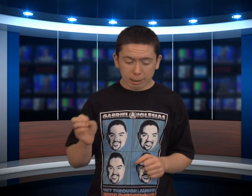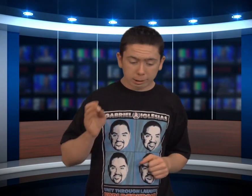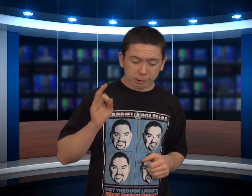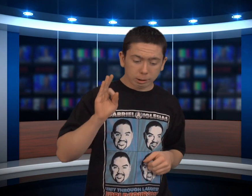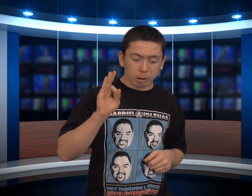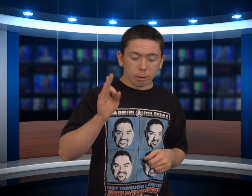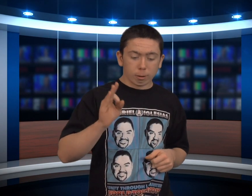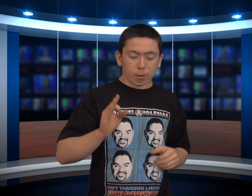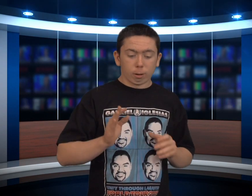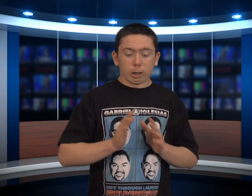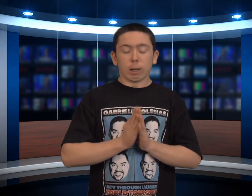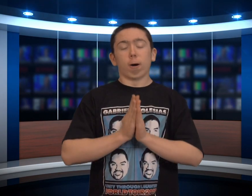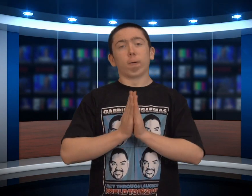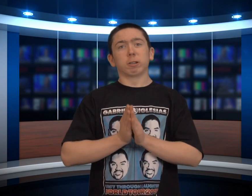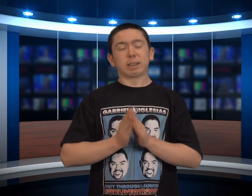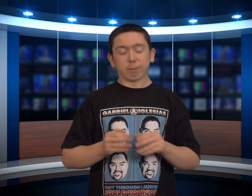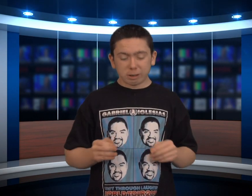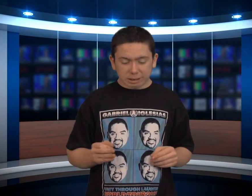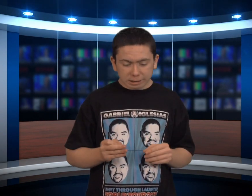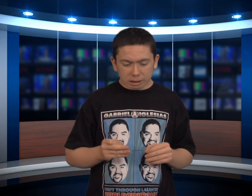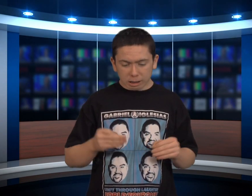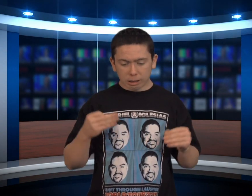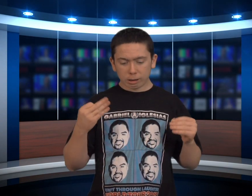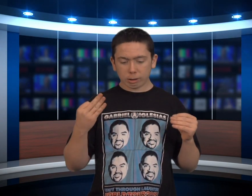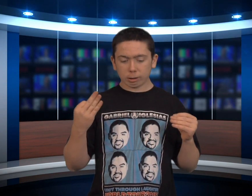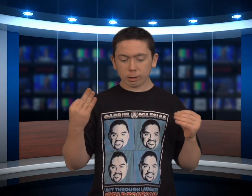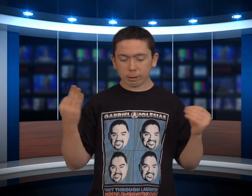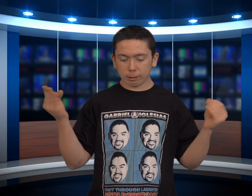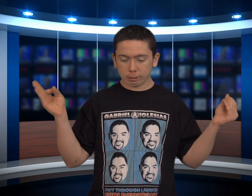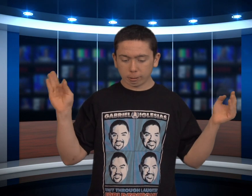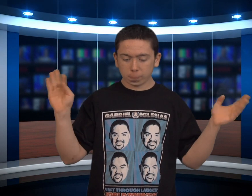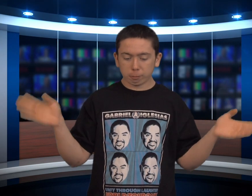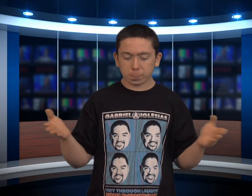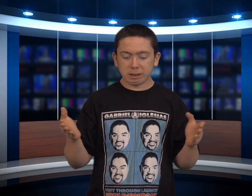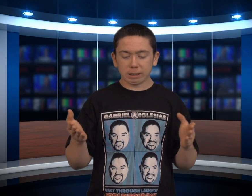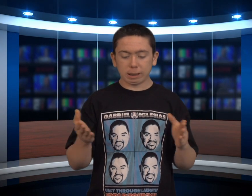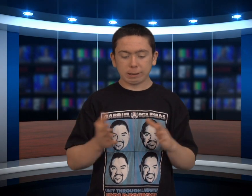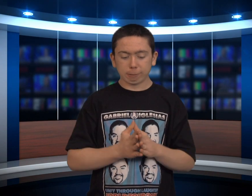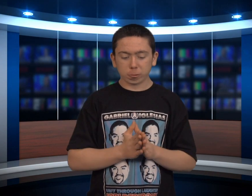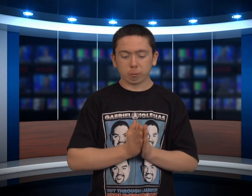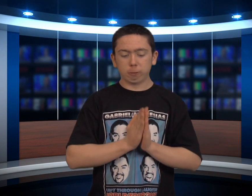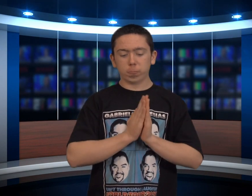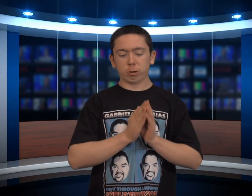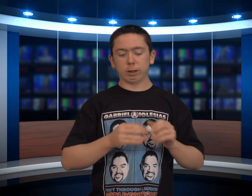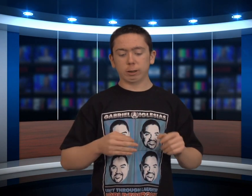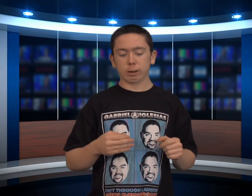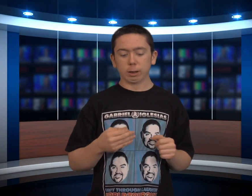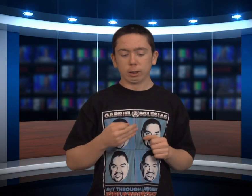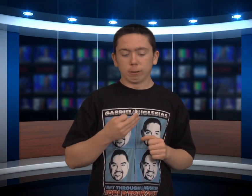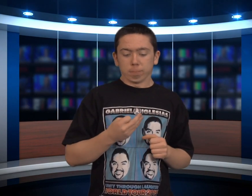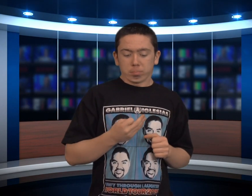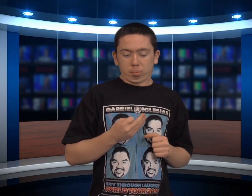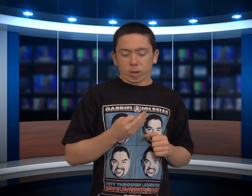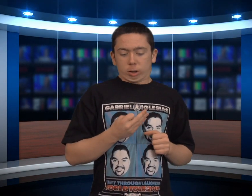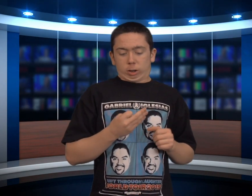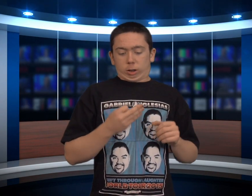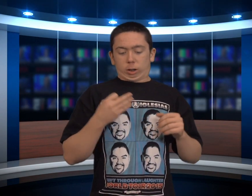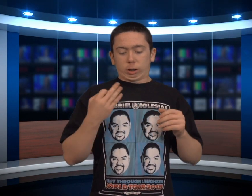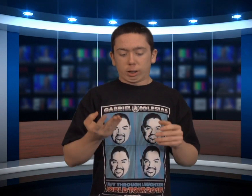and over 17. There will be a different one where a